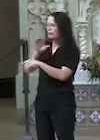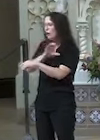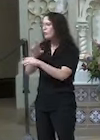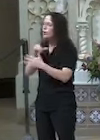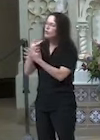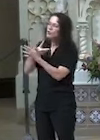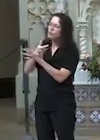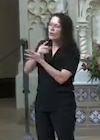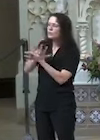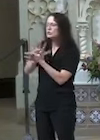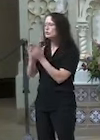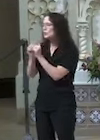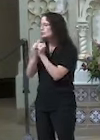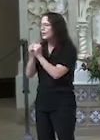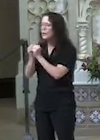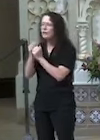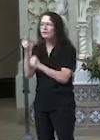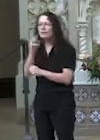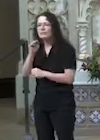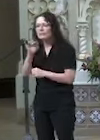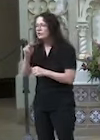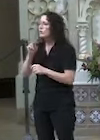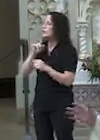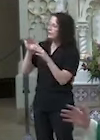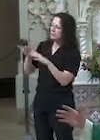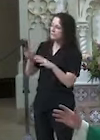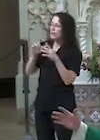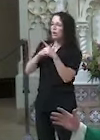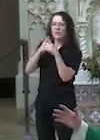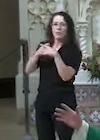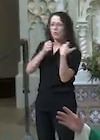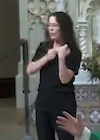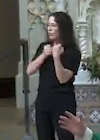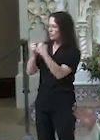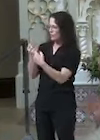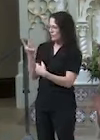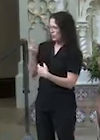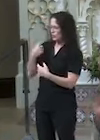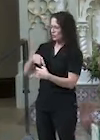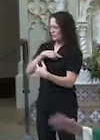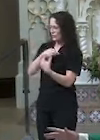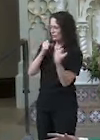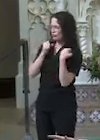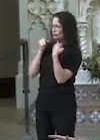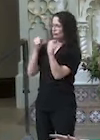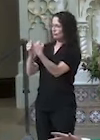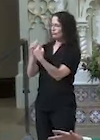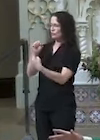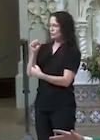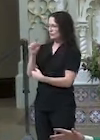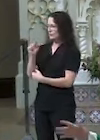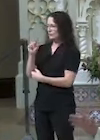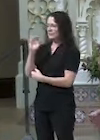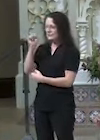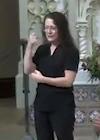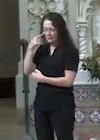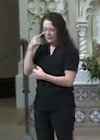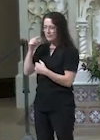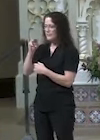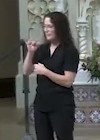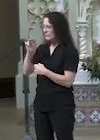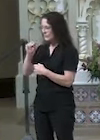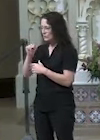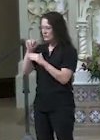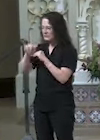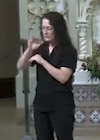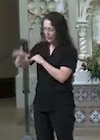together up in the Twin Cities. So he picked me up. We drove up to St. Paul, Minnesota. We stayed